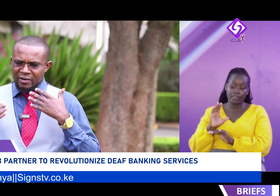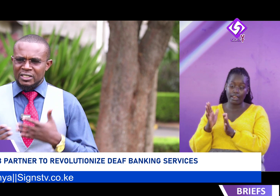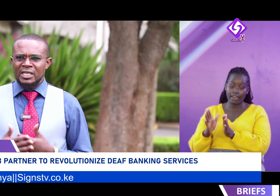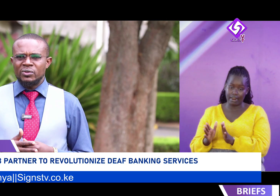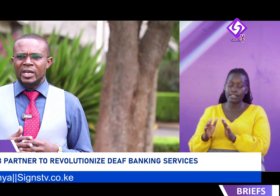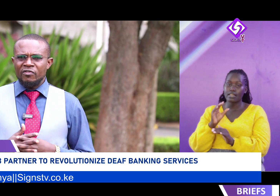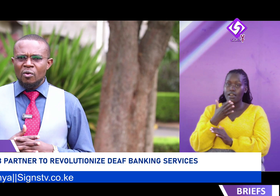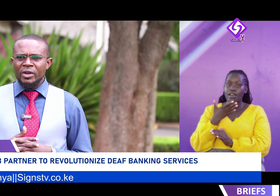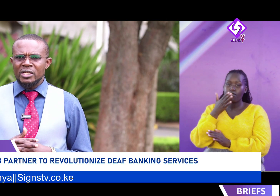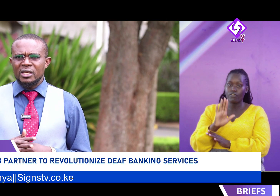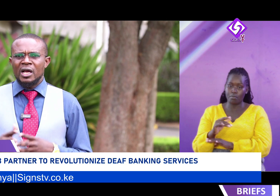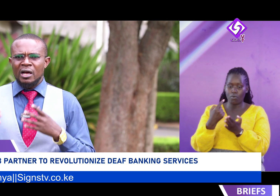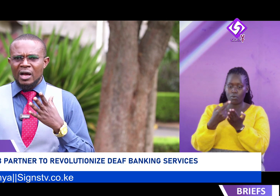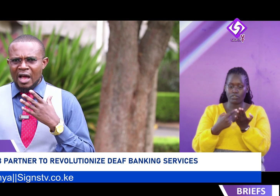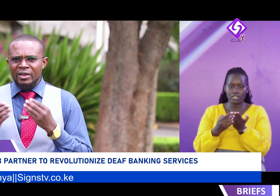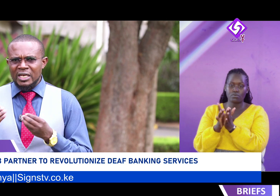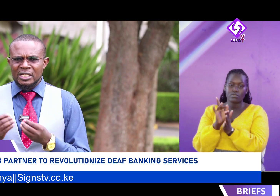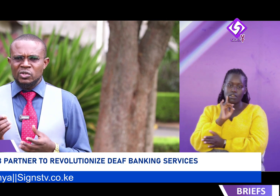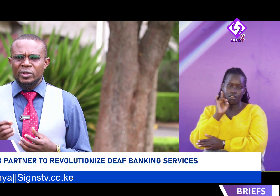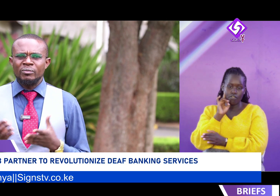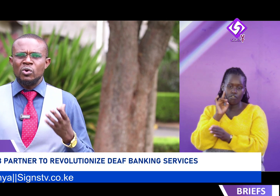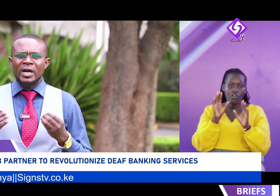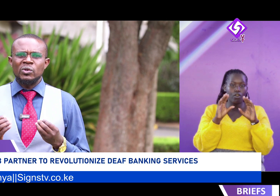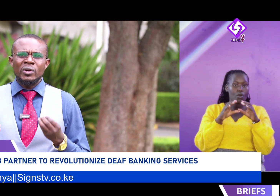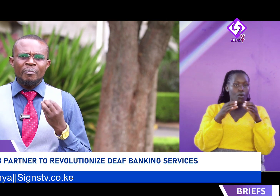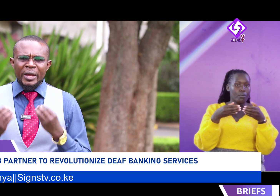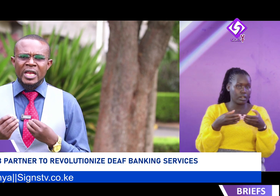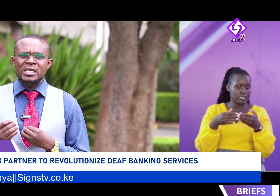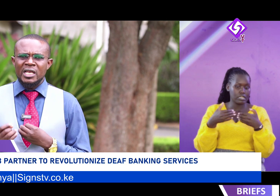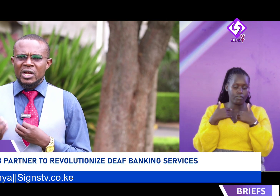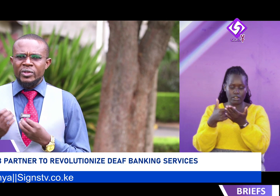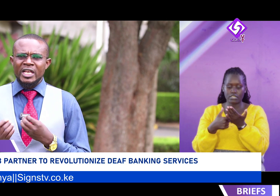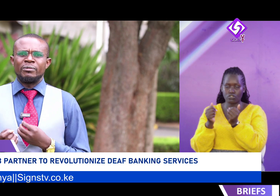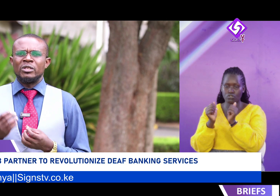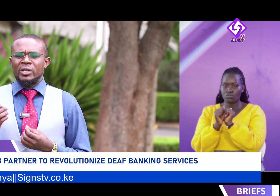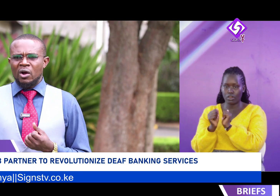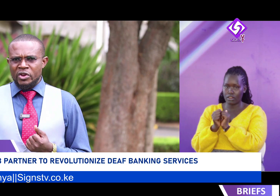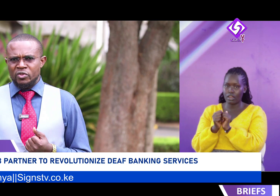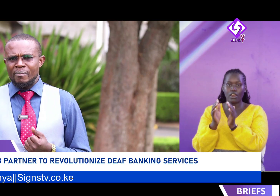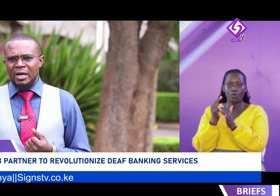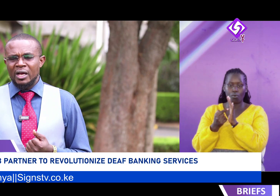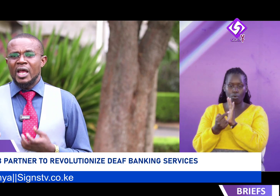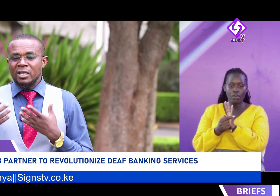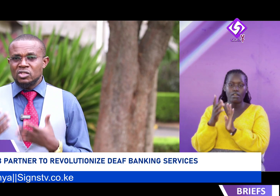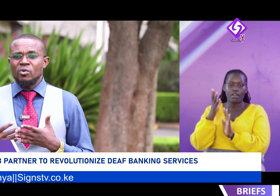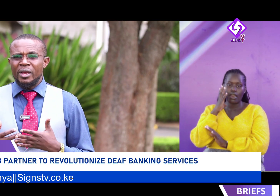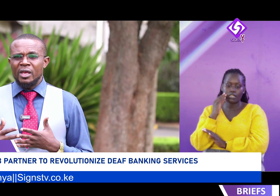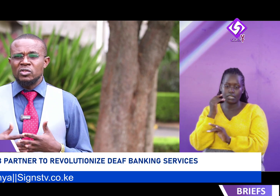have discussed with the deaf community, having a discussion with them to look at what pains do they experience when they are going to the bank. And this, to me, is going